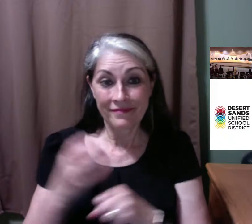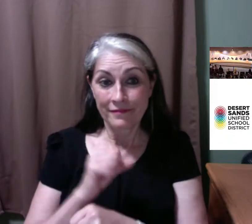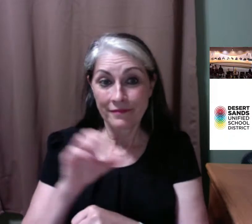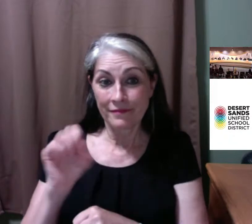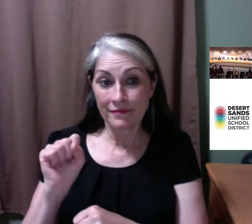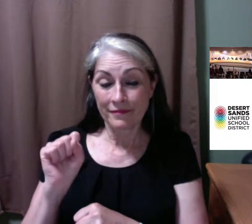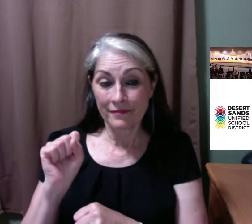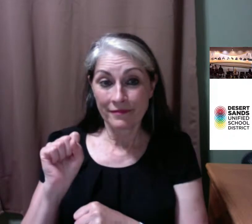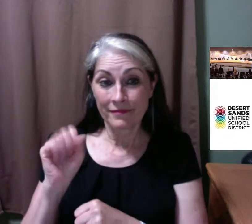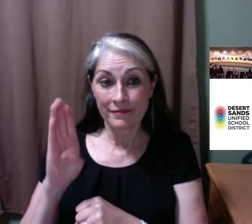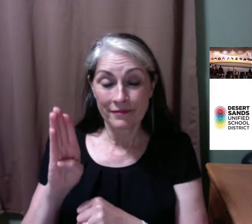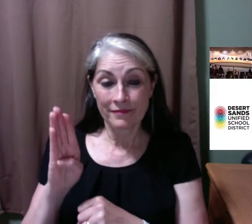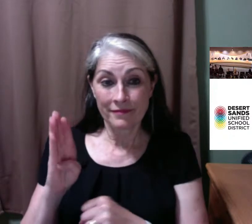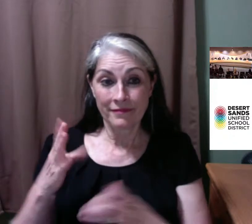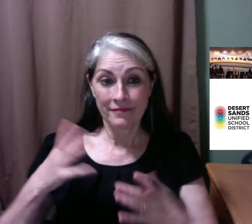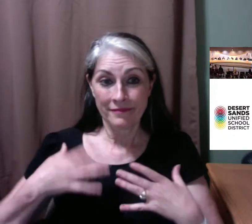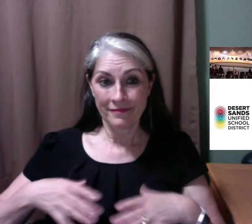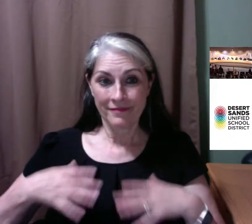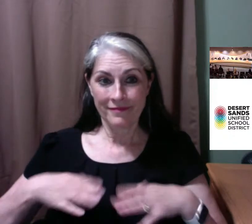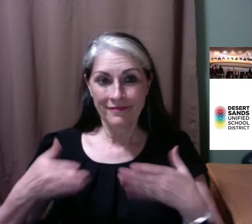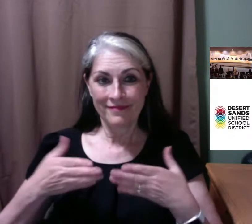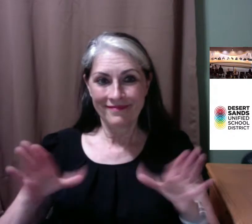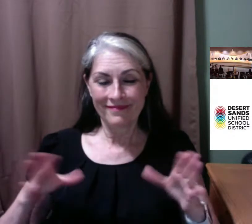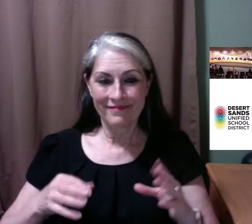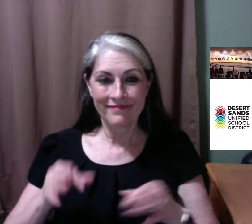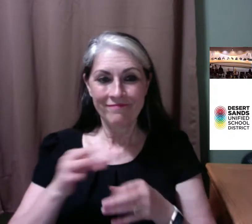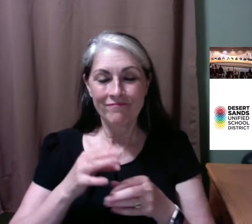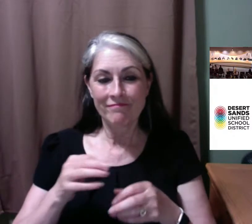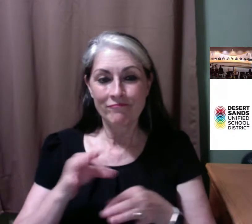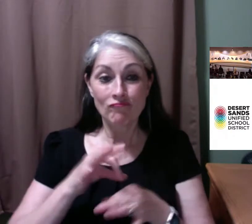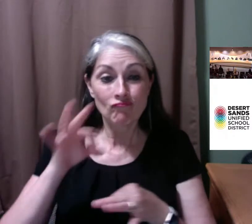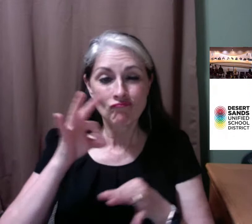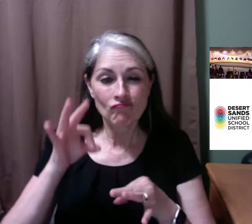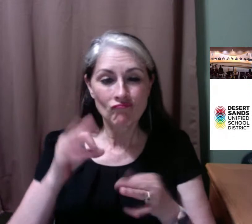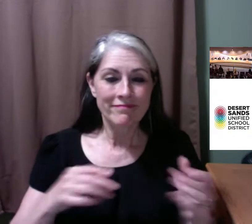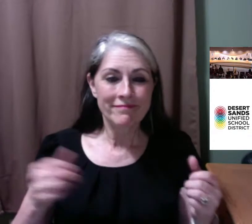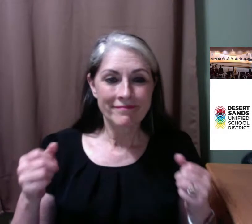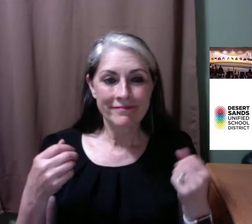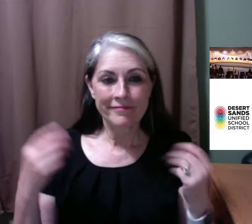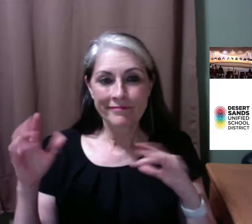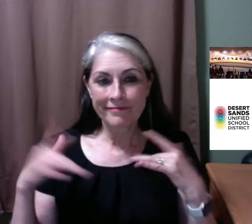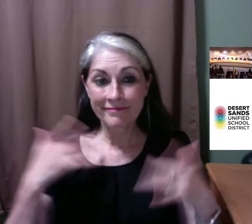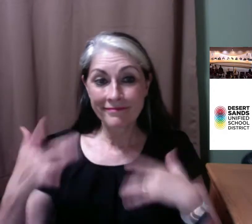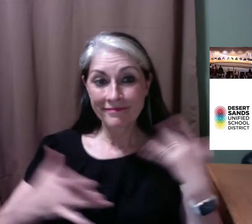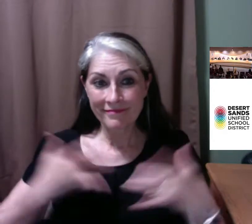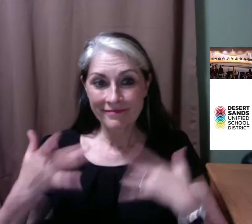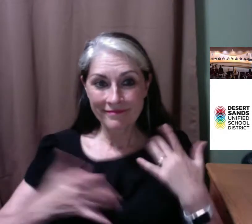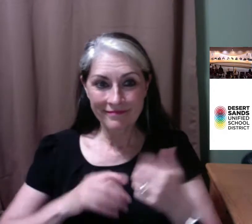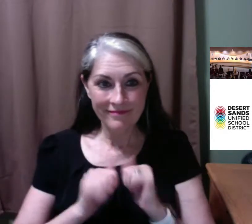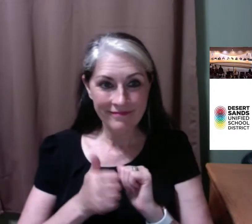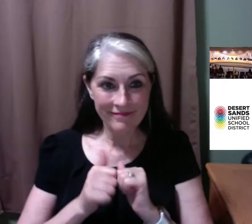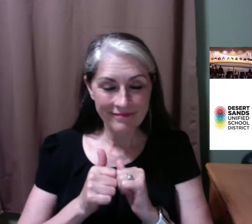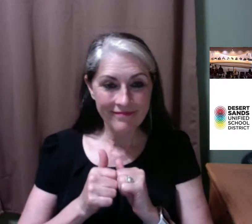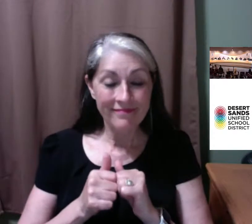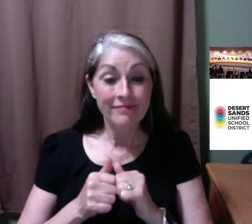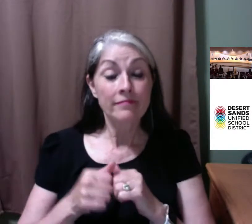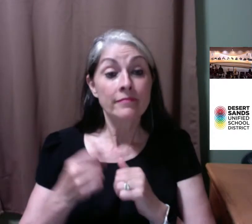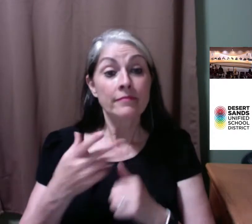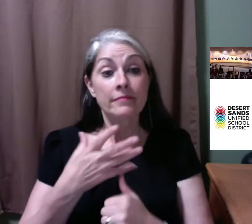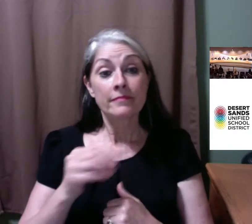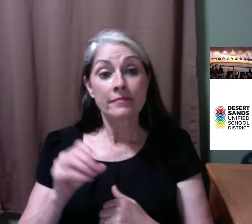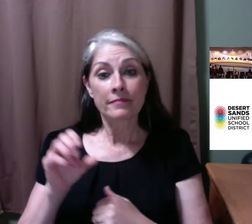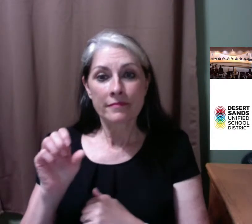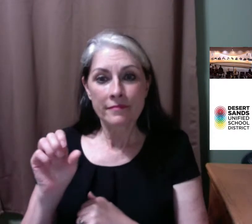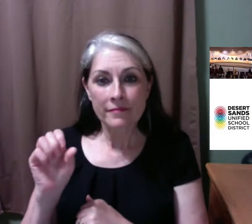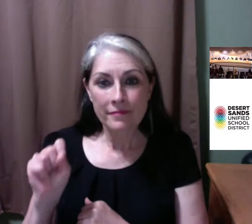de Corps Award for Best Overall Spirit and Sportsmanship. And Sion Young, who played piano, won